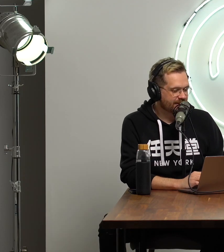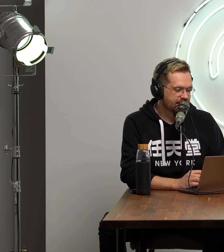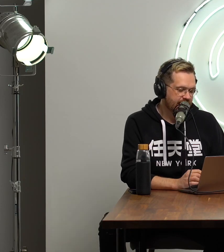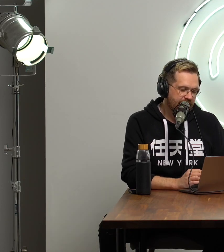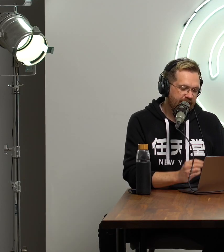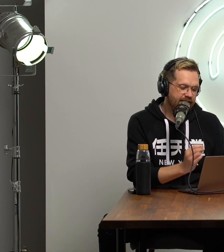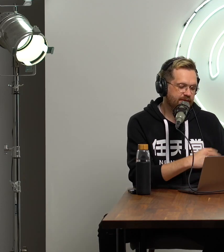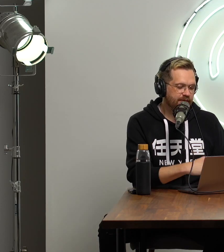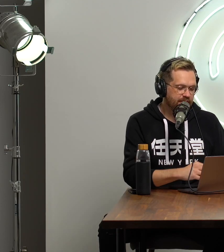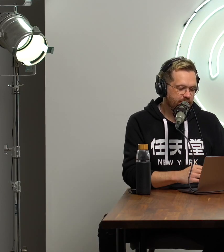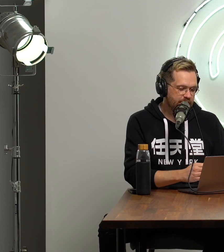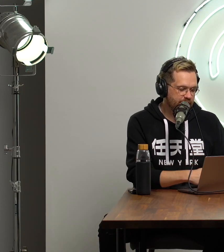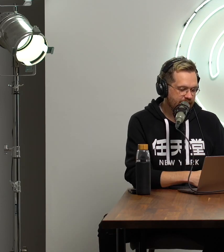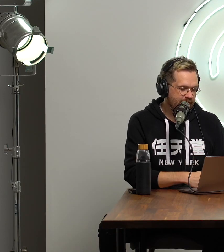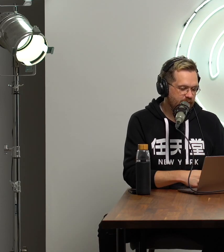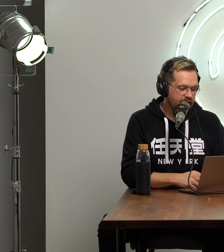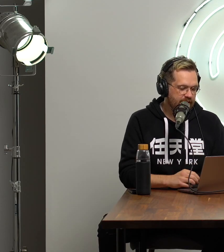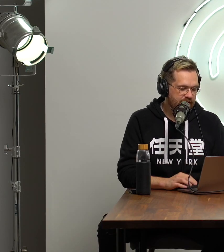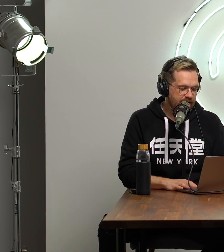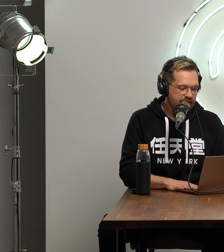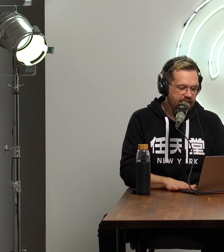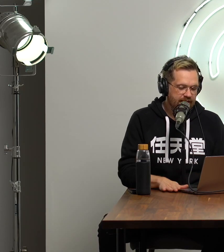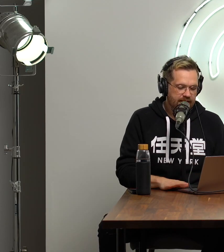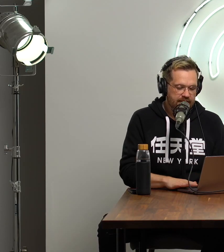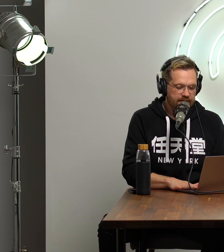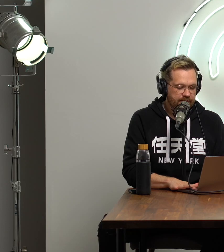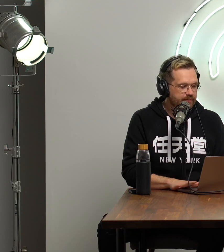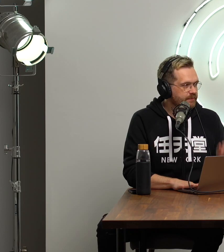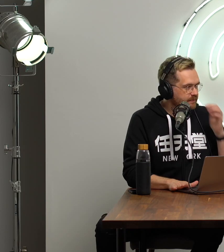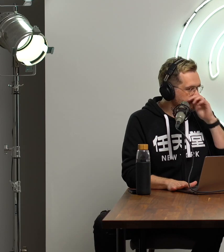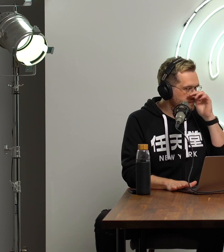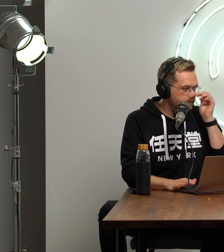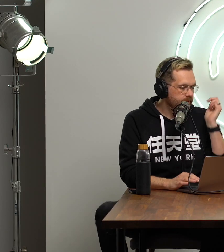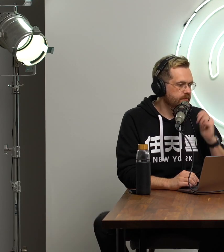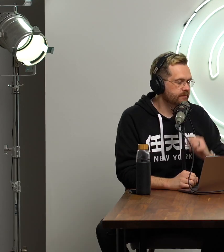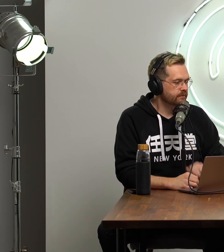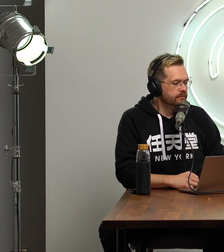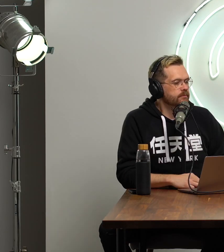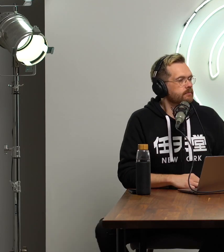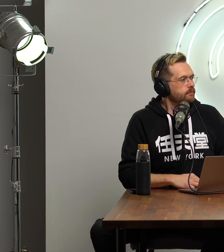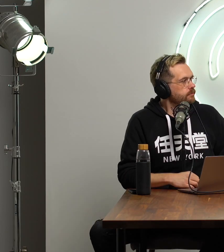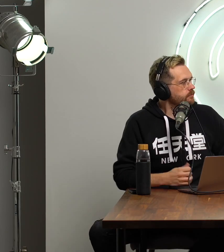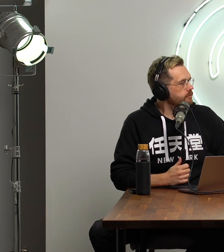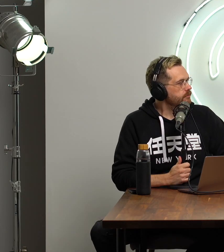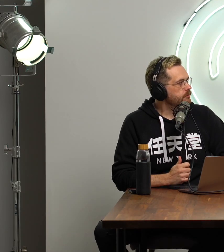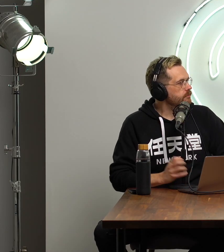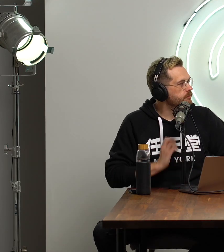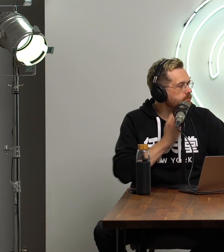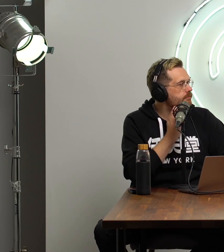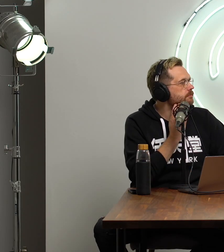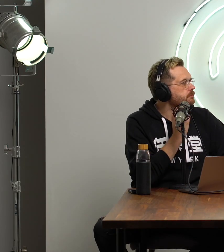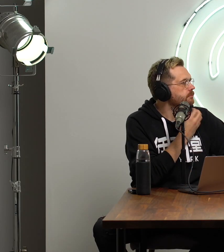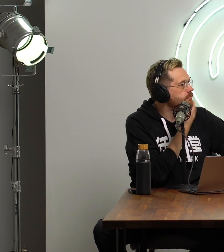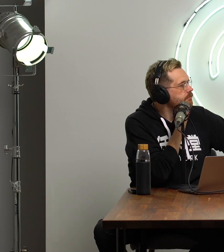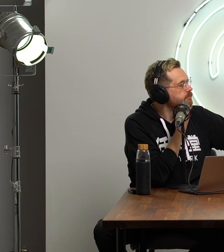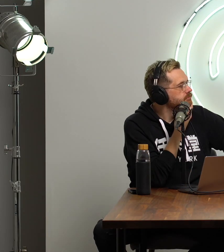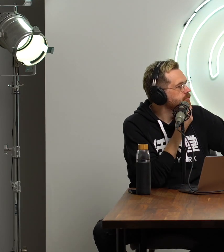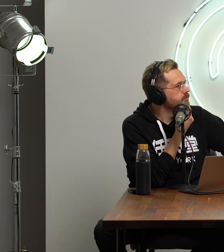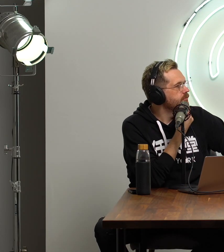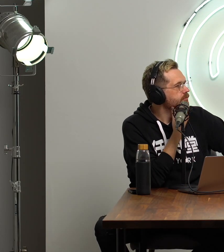alex do we have any voicemails this week we do we do have a voicemail uh to play and here it goes